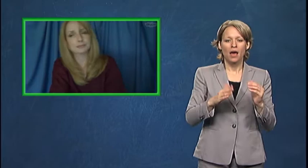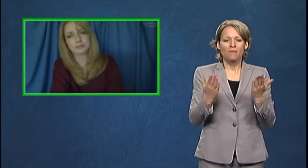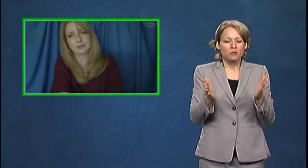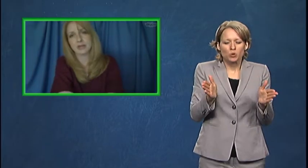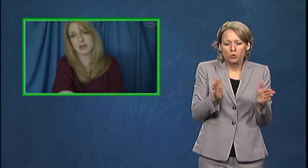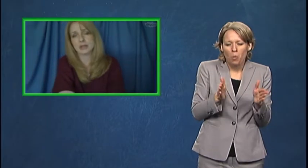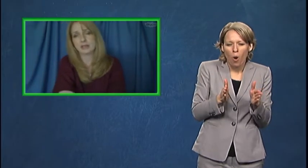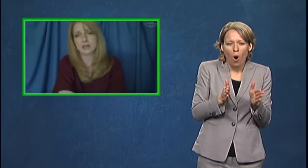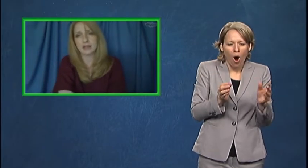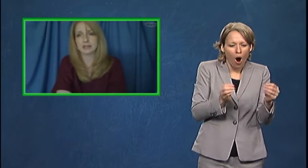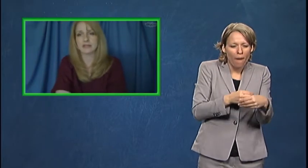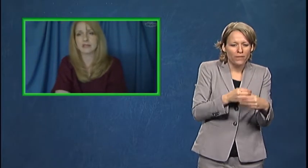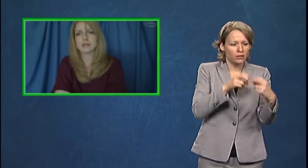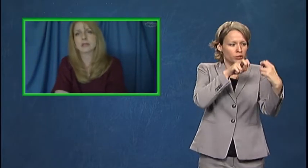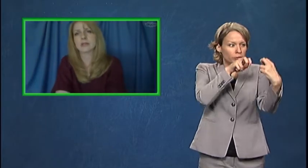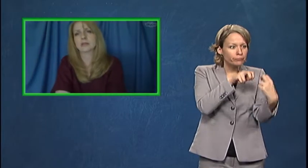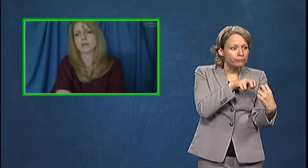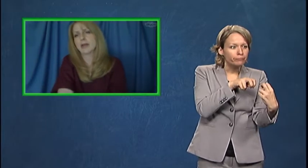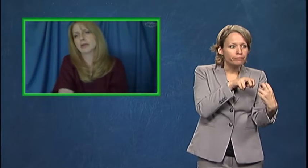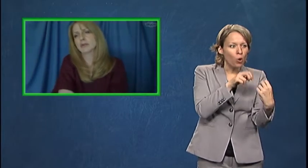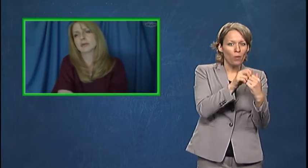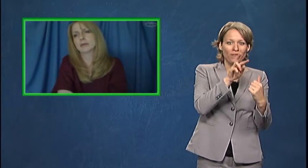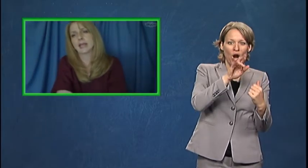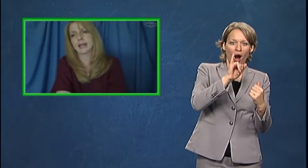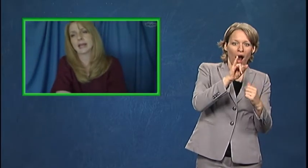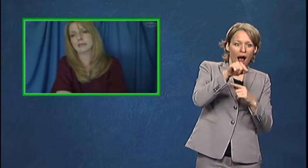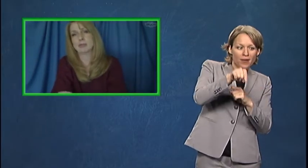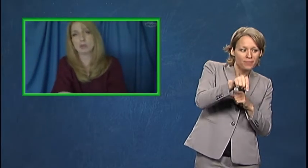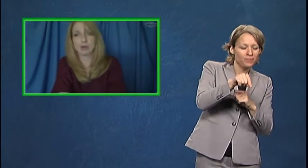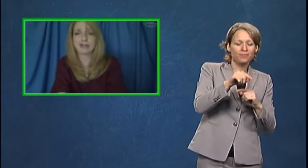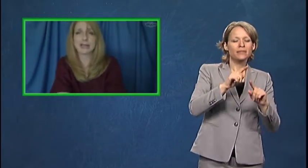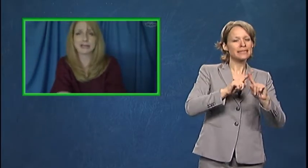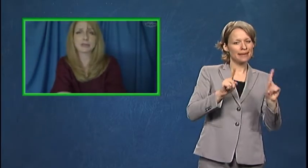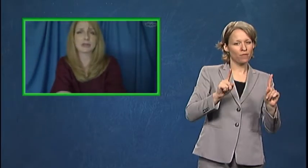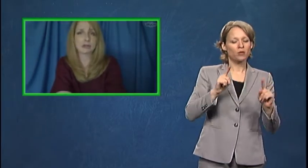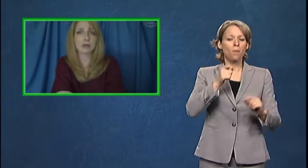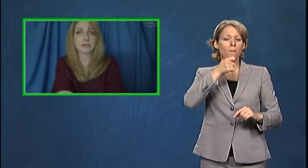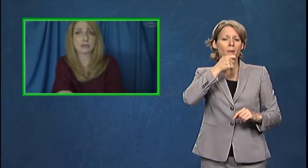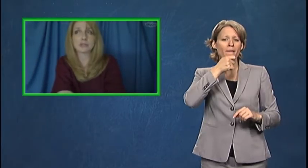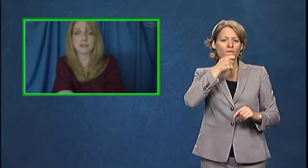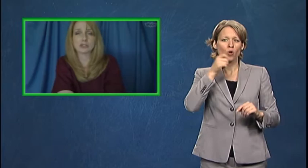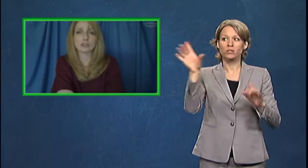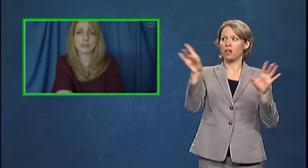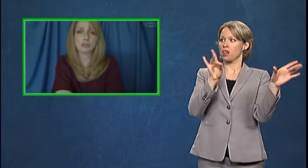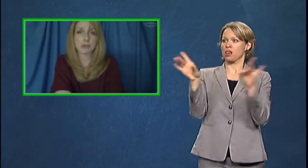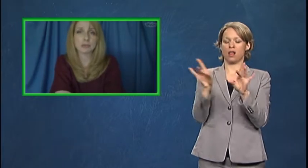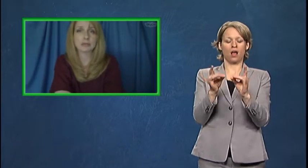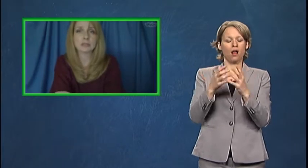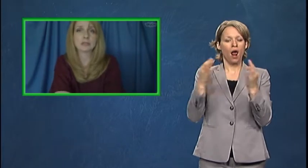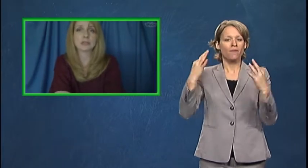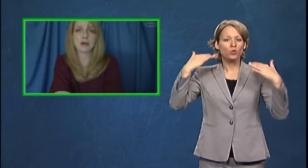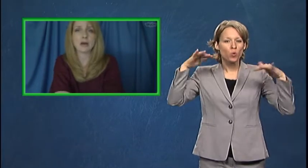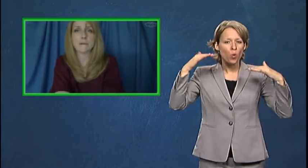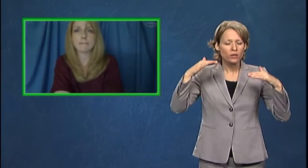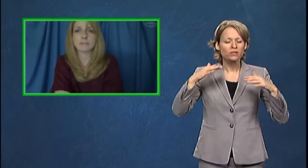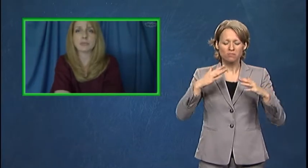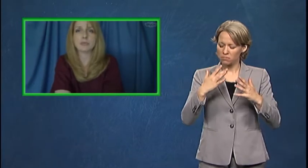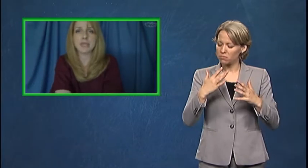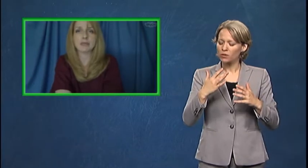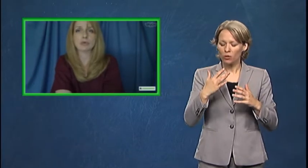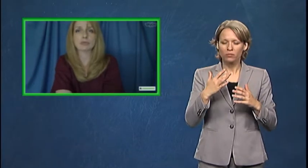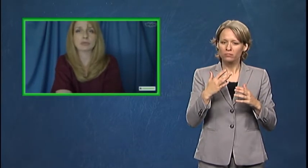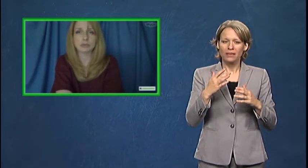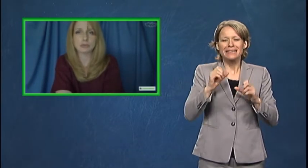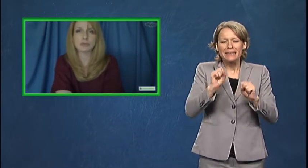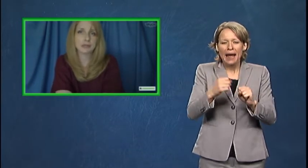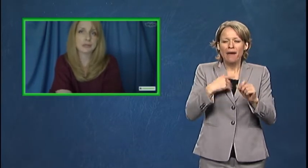courtroom, depending on the size of it. So microphones can be problematic, but they're also especially important to be